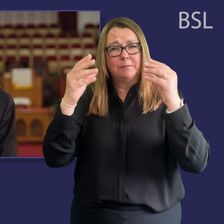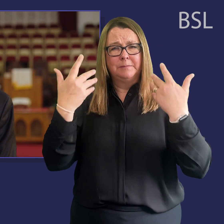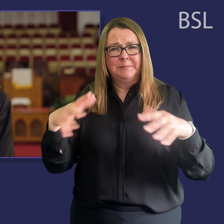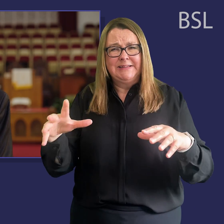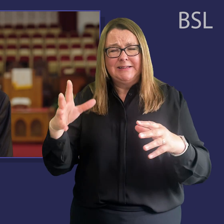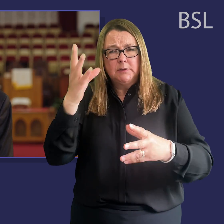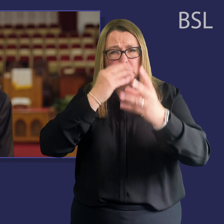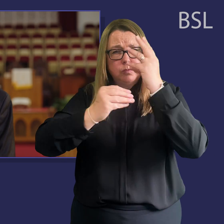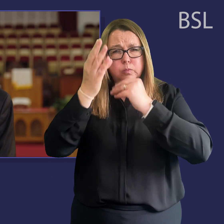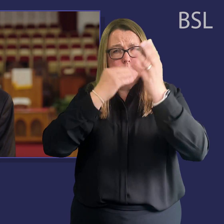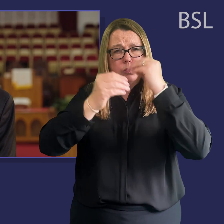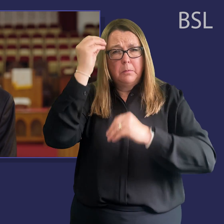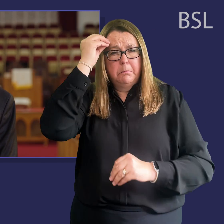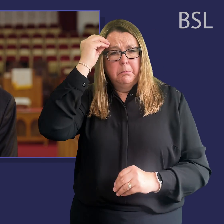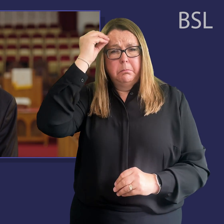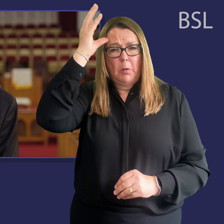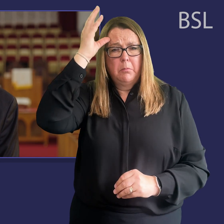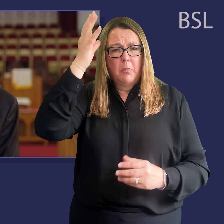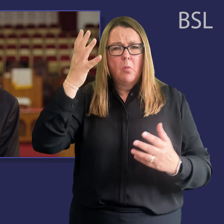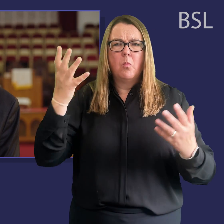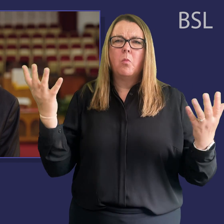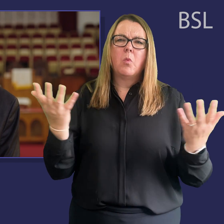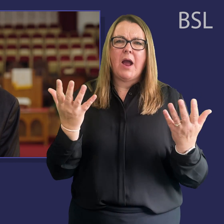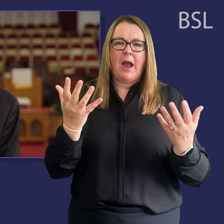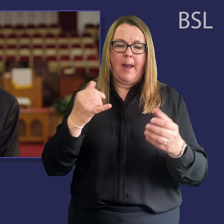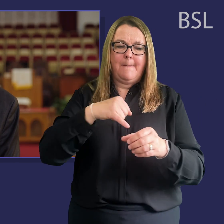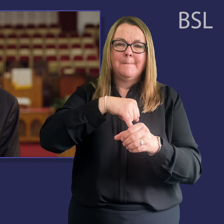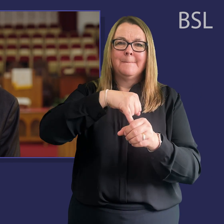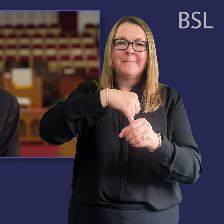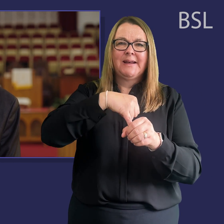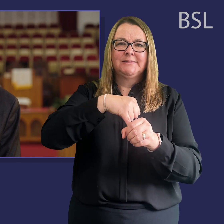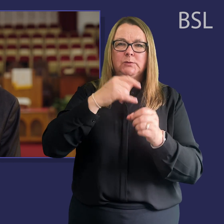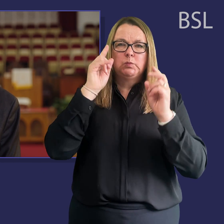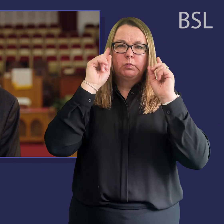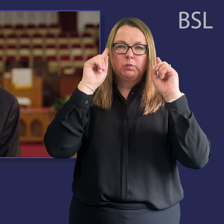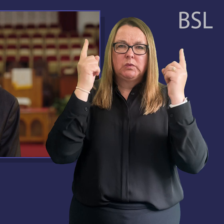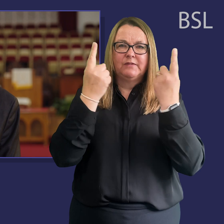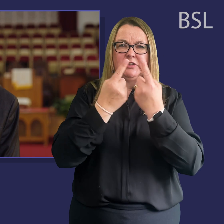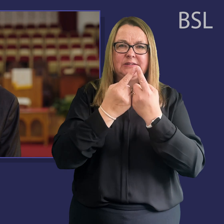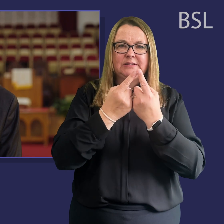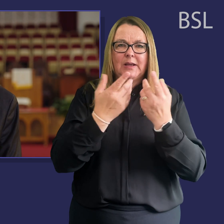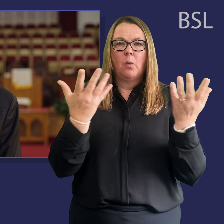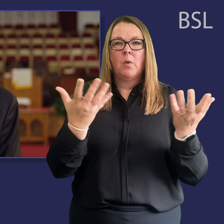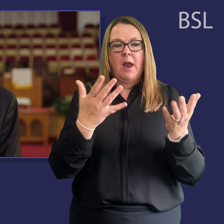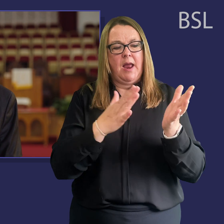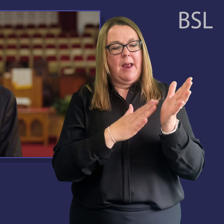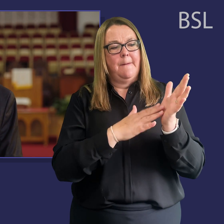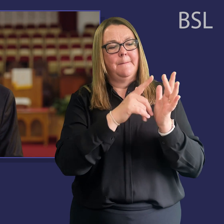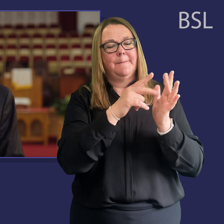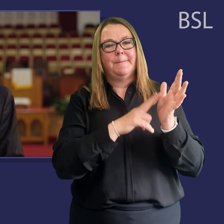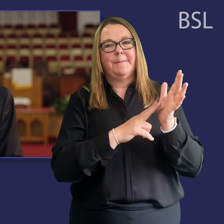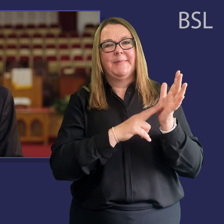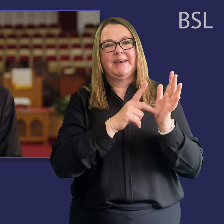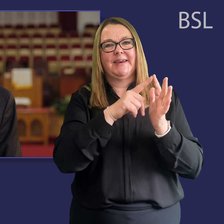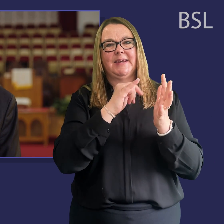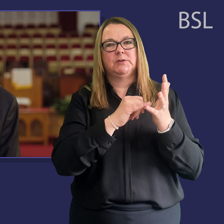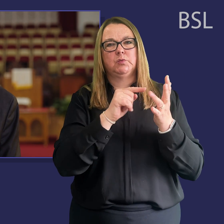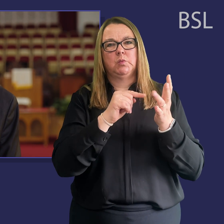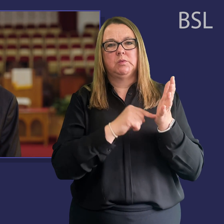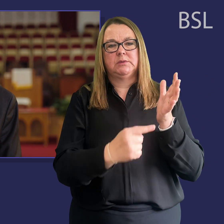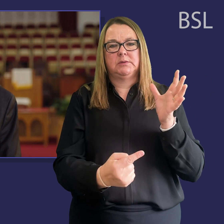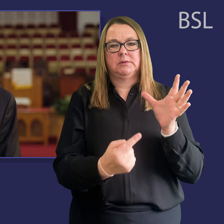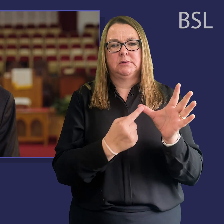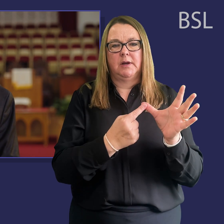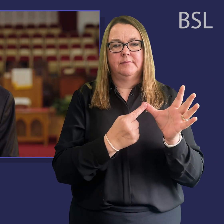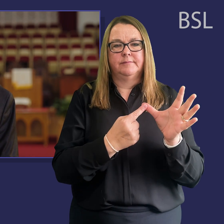academic training, by the way, parenthetically, in medicine, at